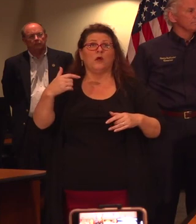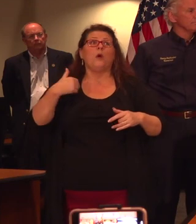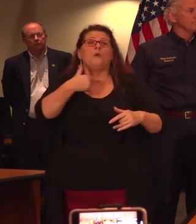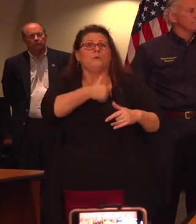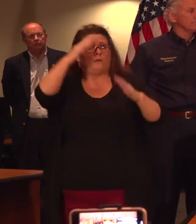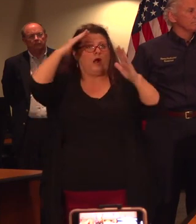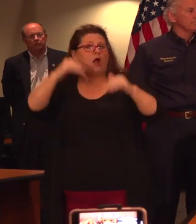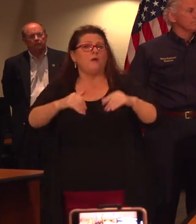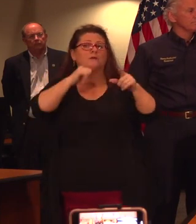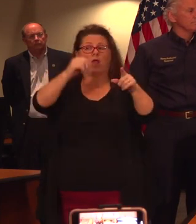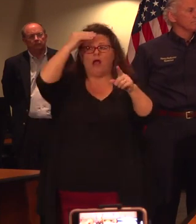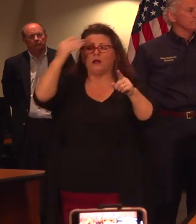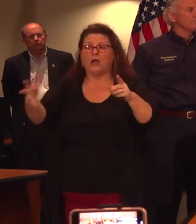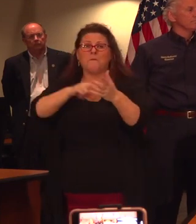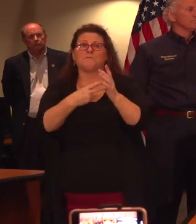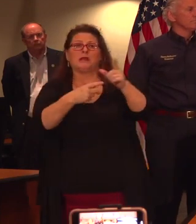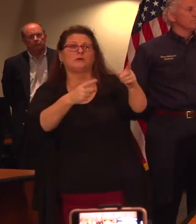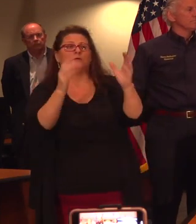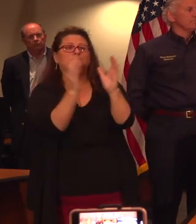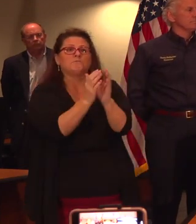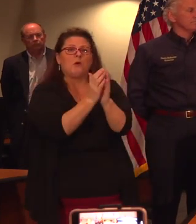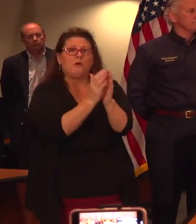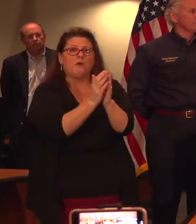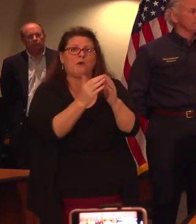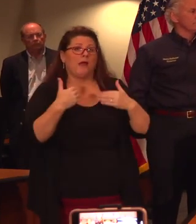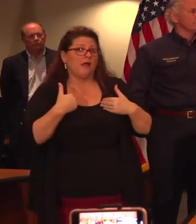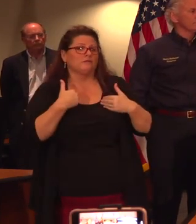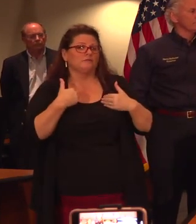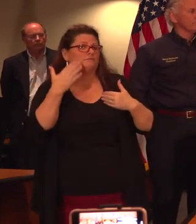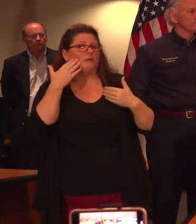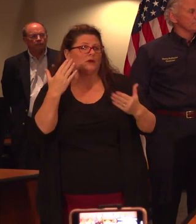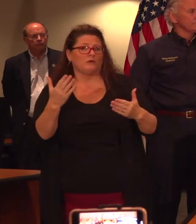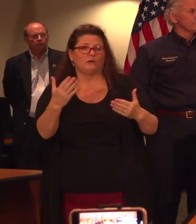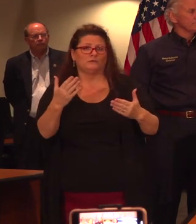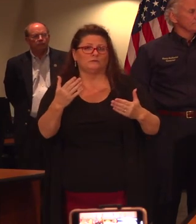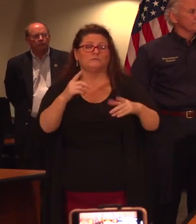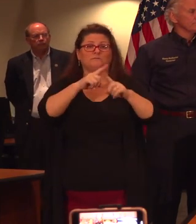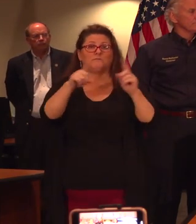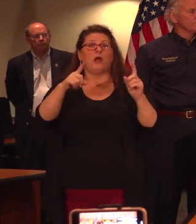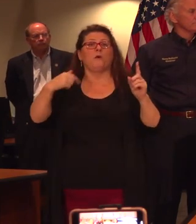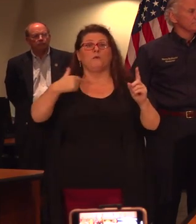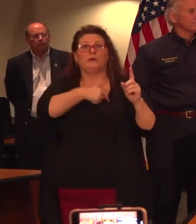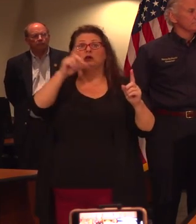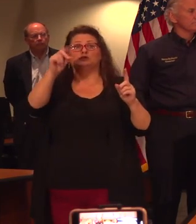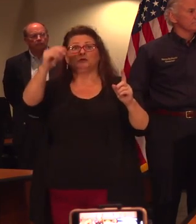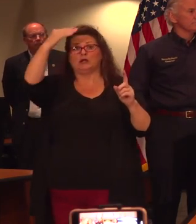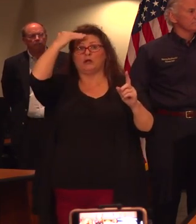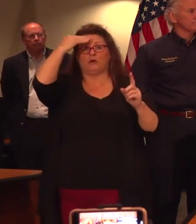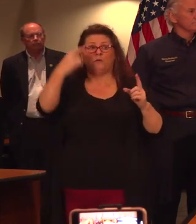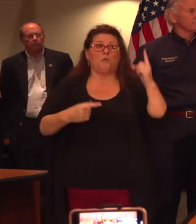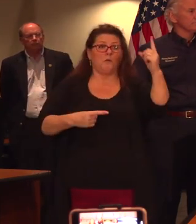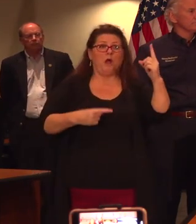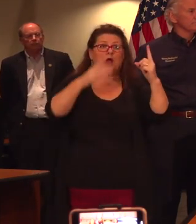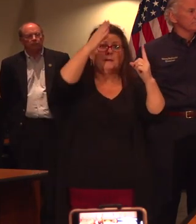of disease activity, but we also know that based on our estimates, for every one case that we identify, there's the potential for